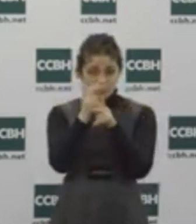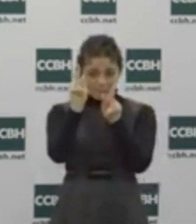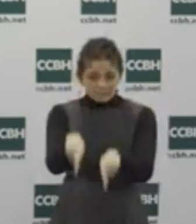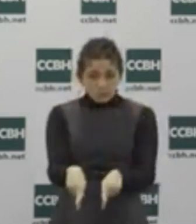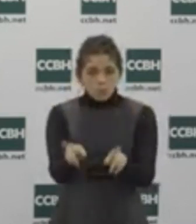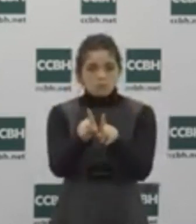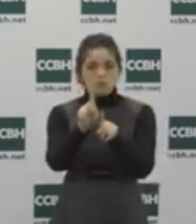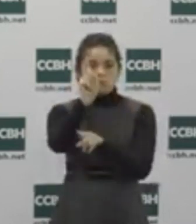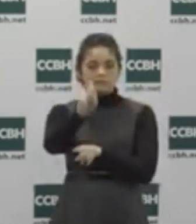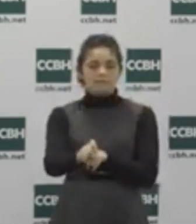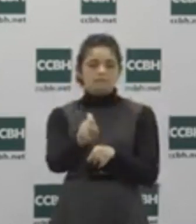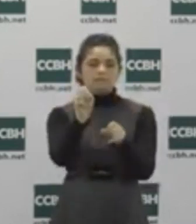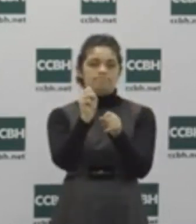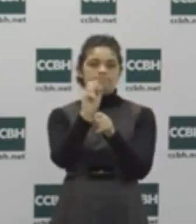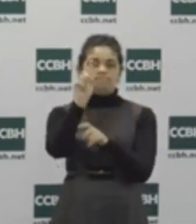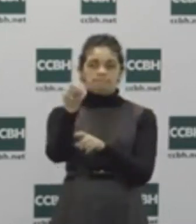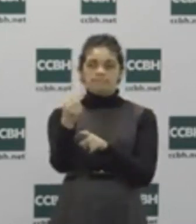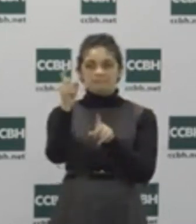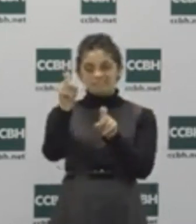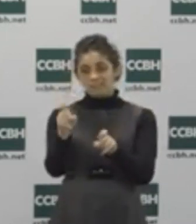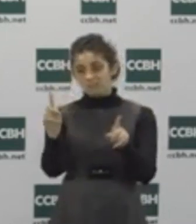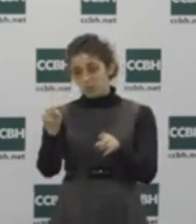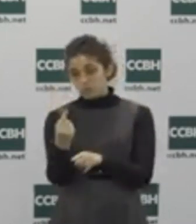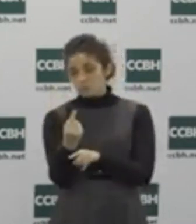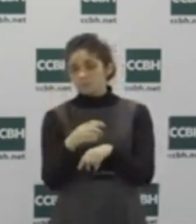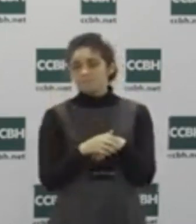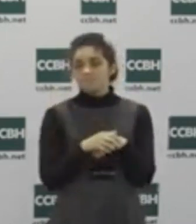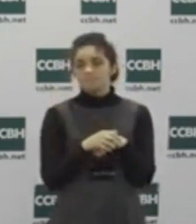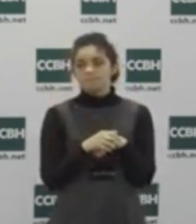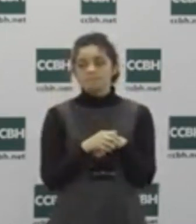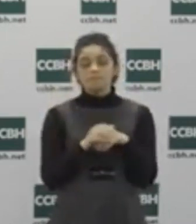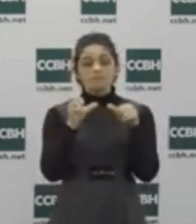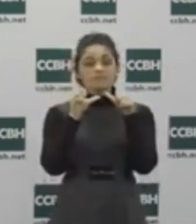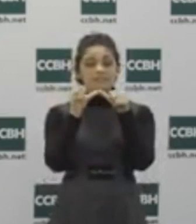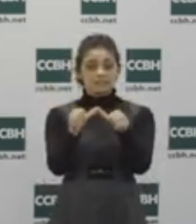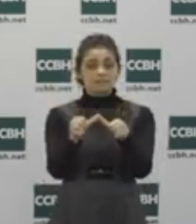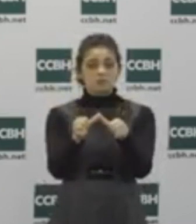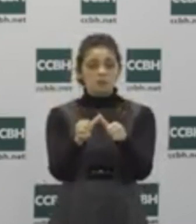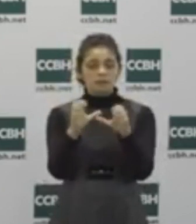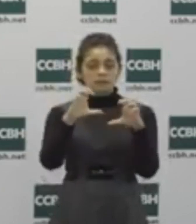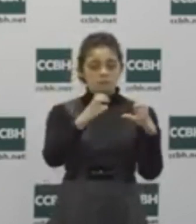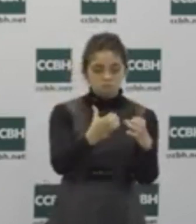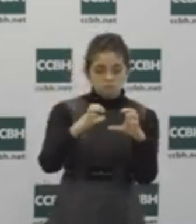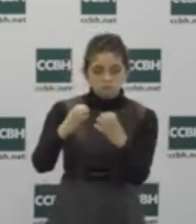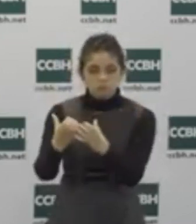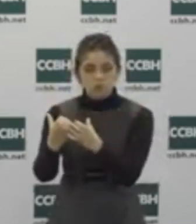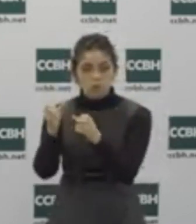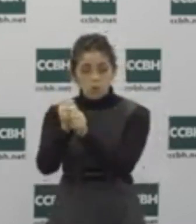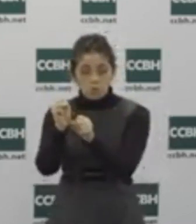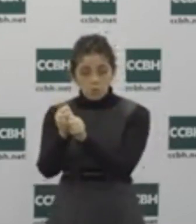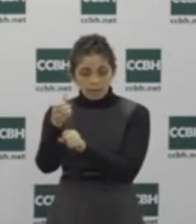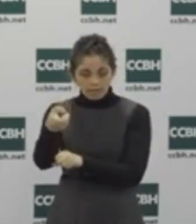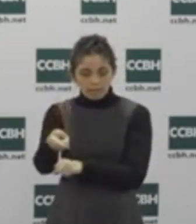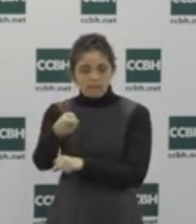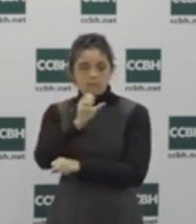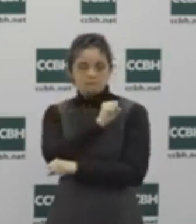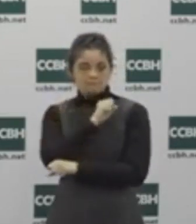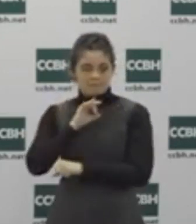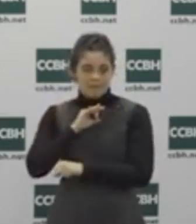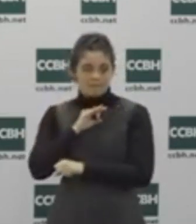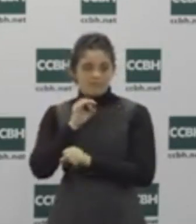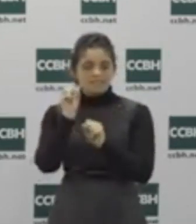lines for response. Symptomatic people in long-term care and other congregate or group living